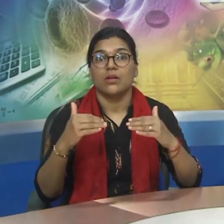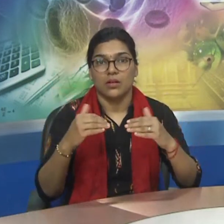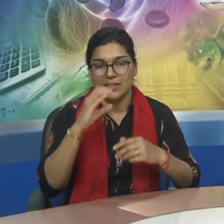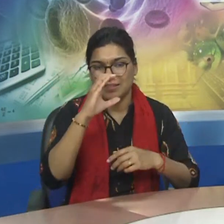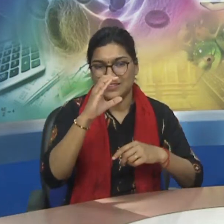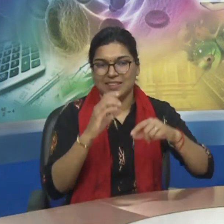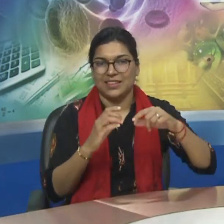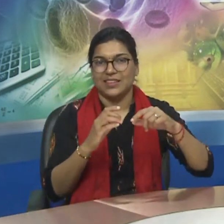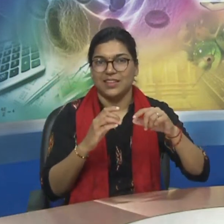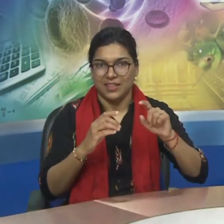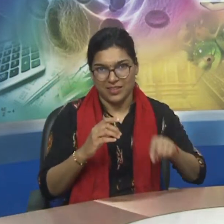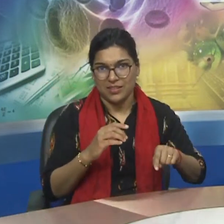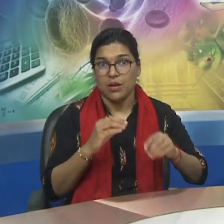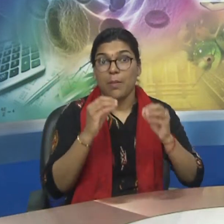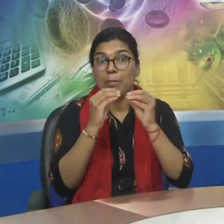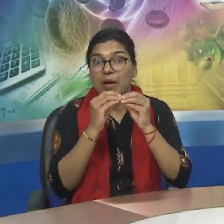And then fourth